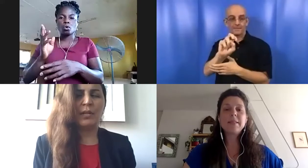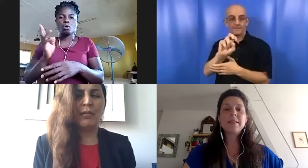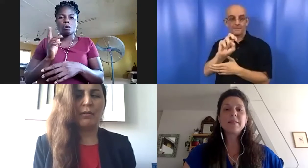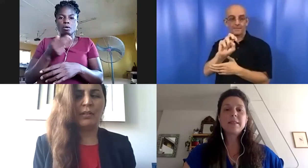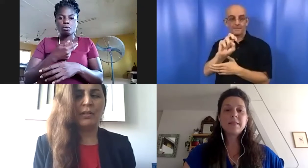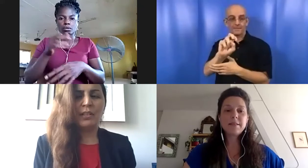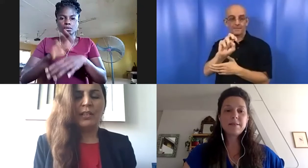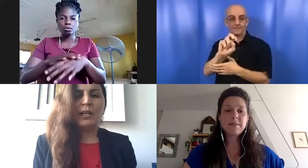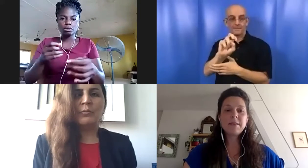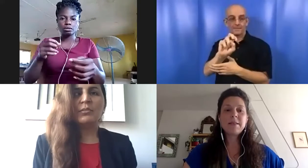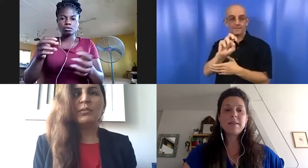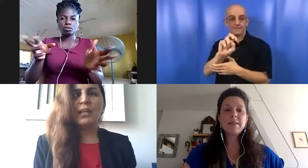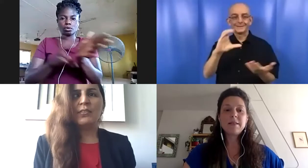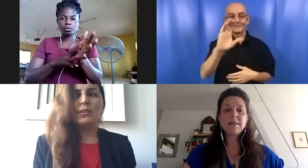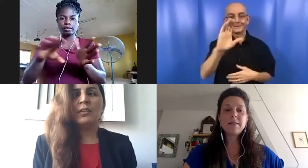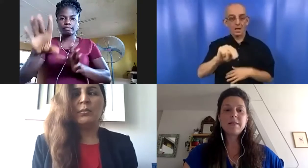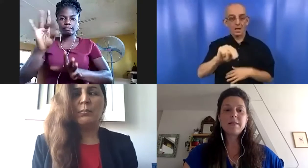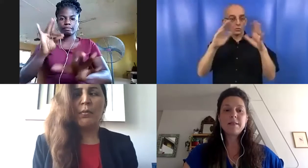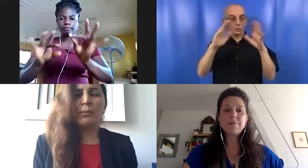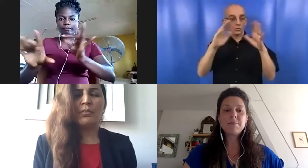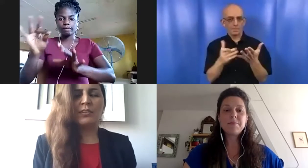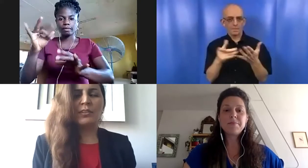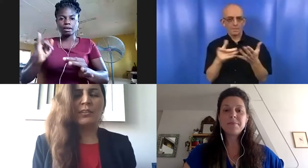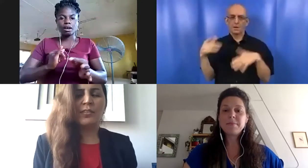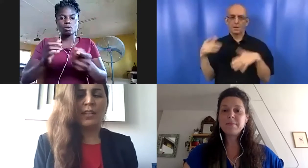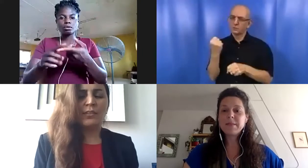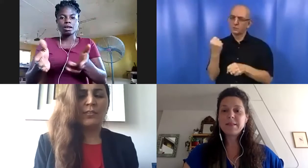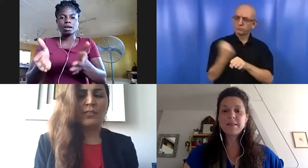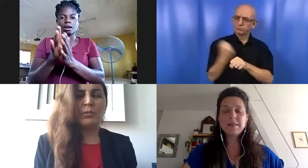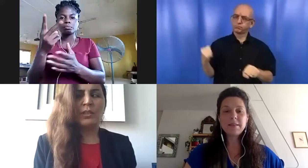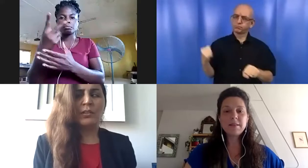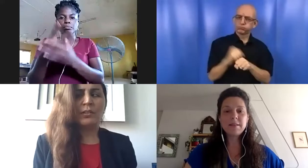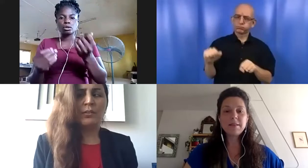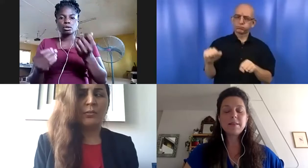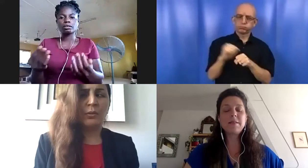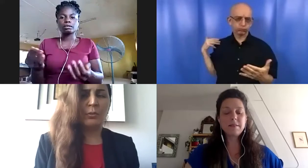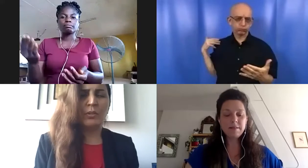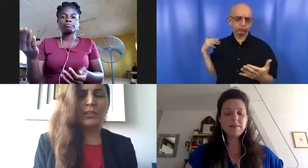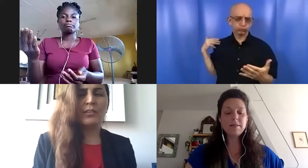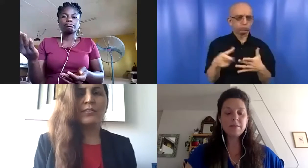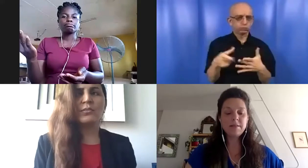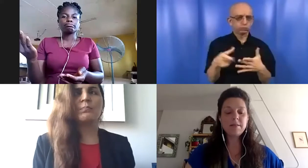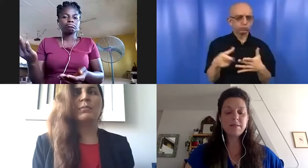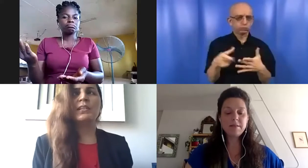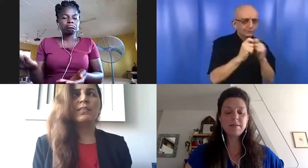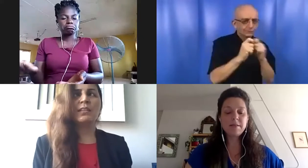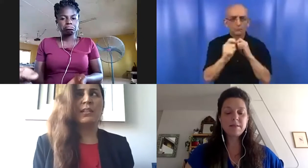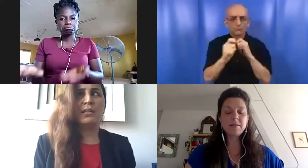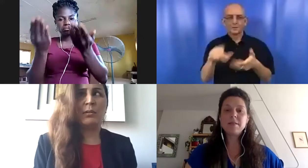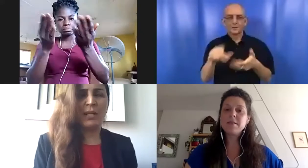access to healthcare. I want to ask both presenters and testimonial providers to